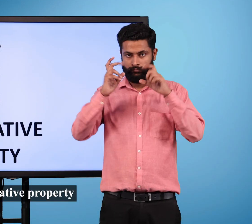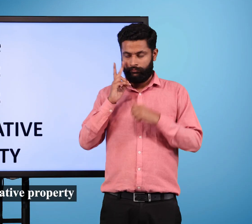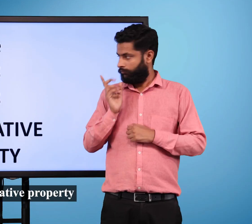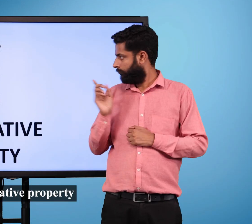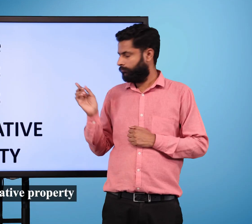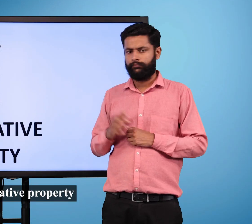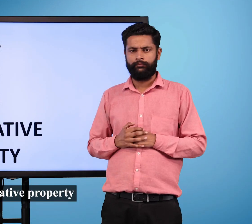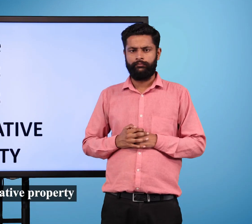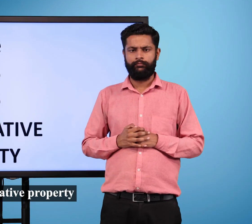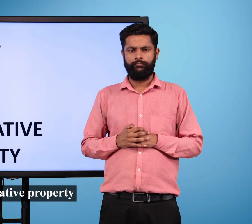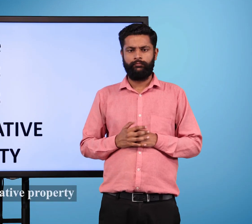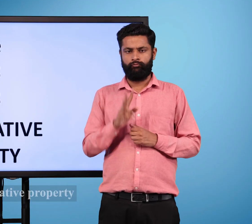commutative property.